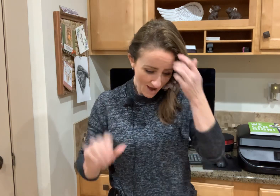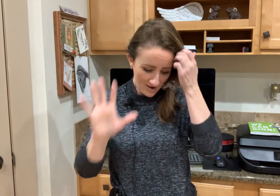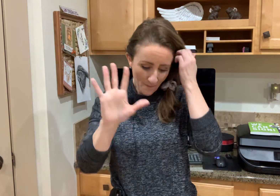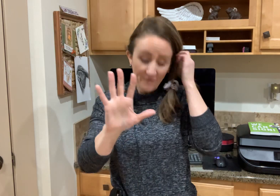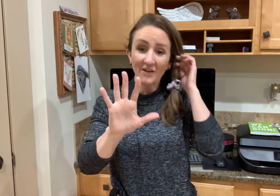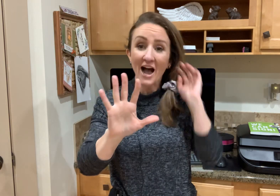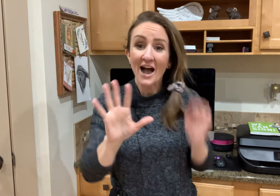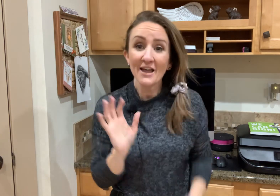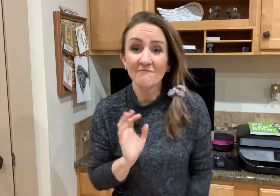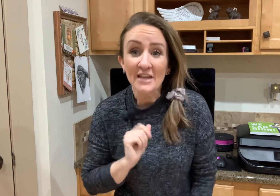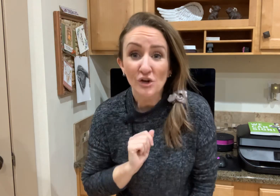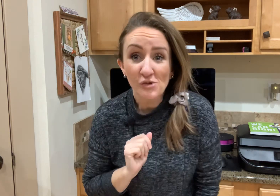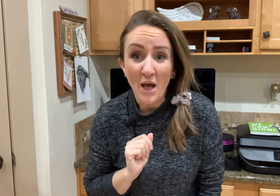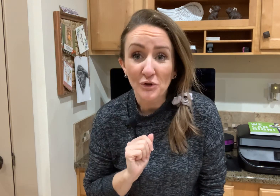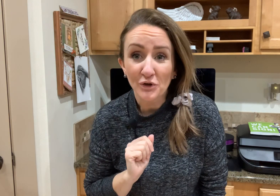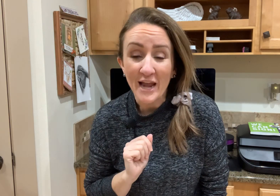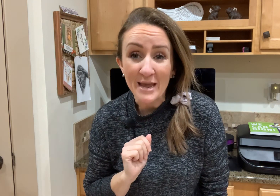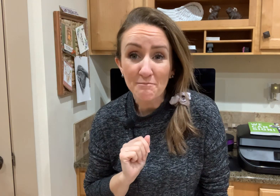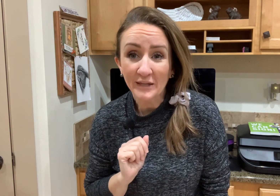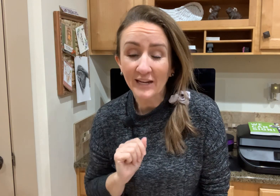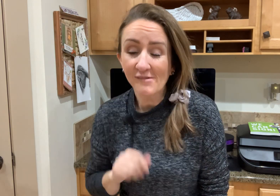Number 5, finger spell your name, please.